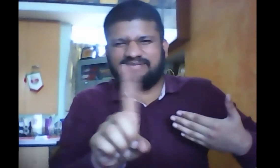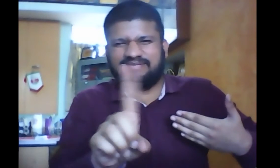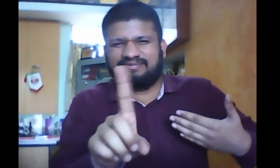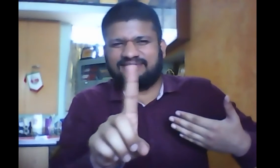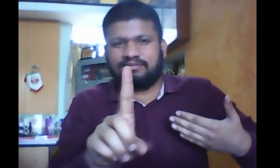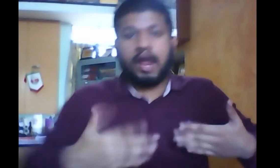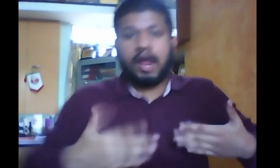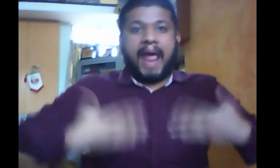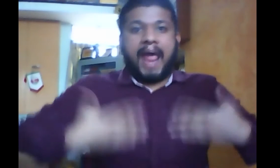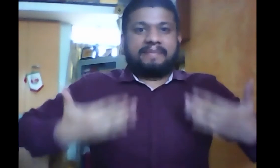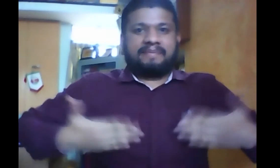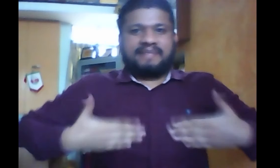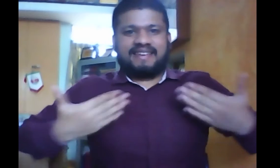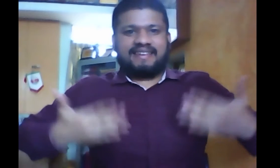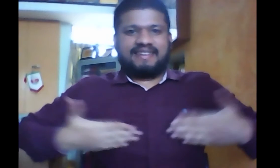Just make your face happy like this. Happy.